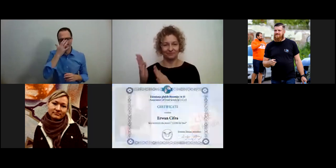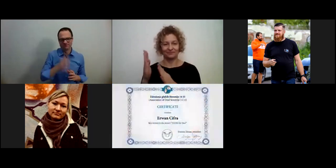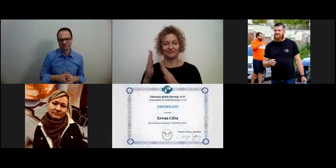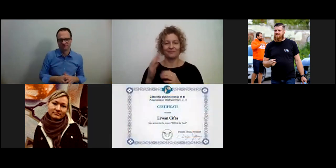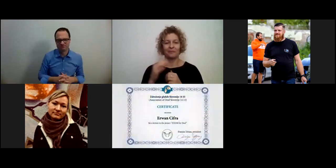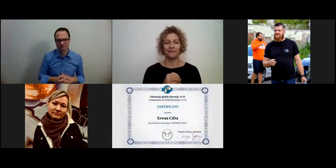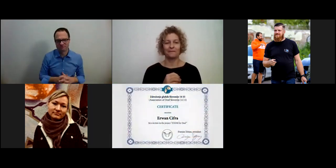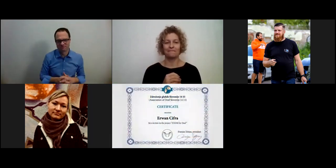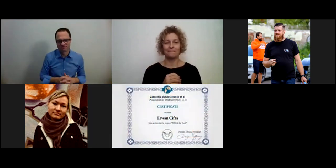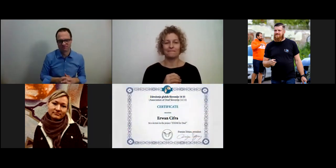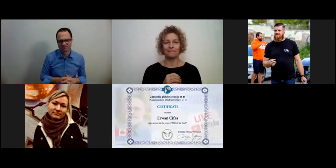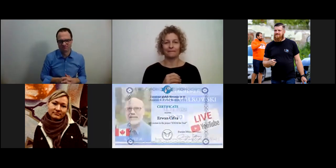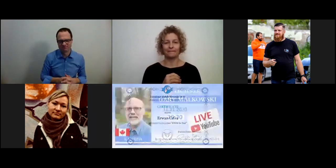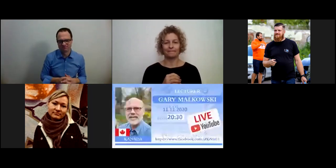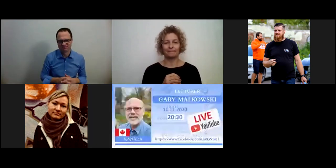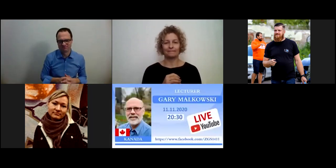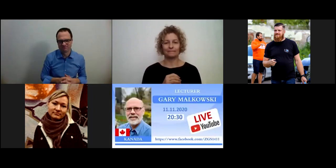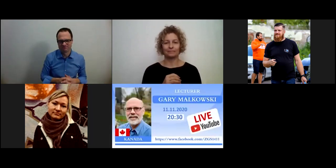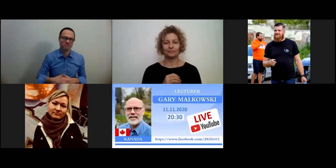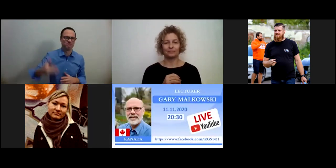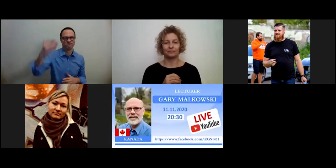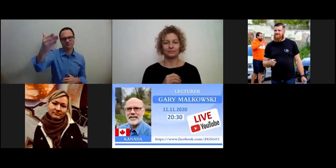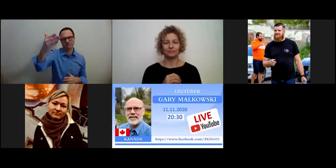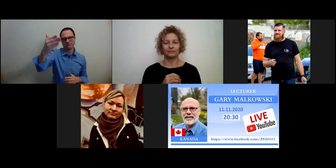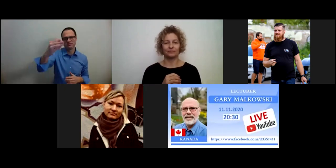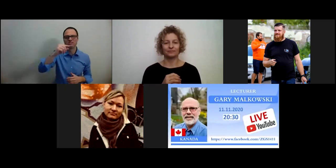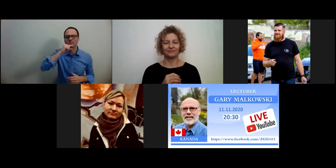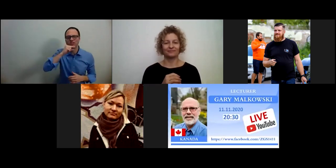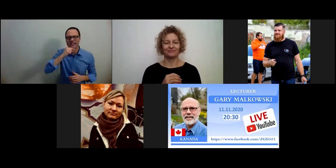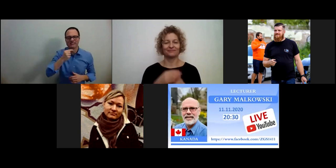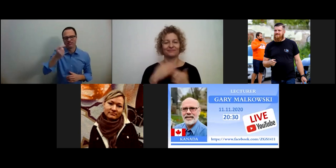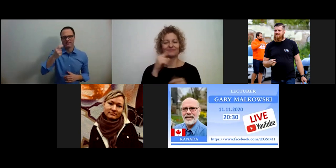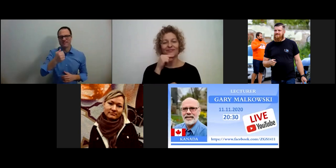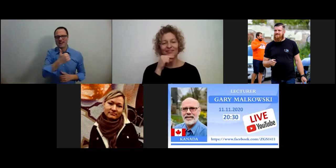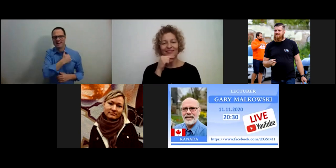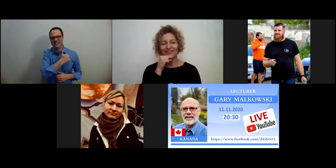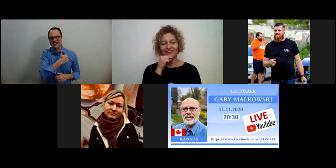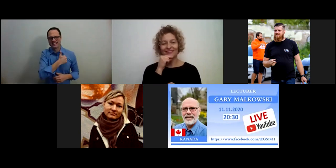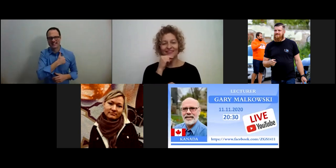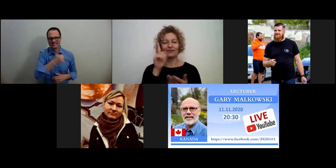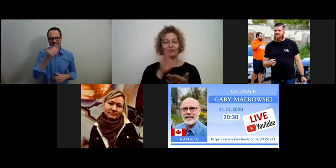visual vernacular, some VV trainings. Possibly you're traveling.